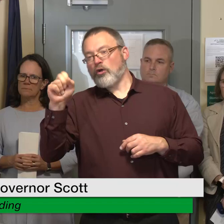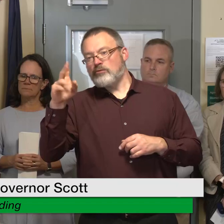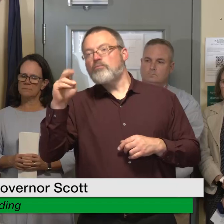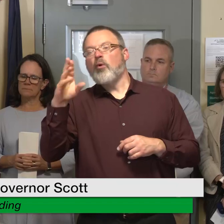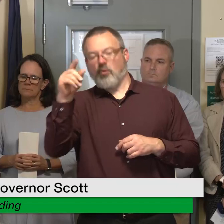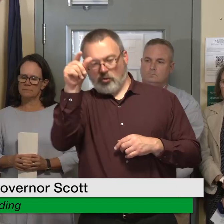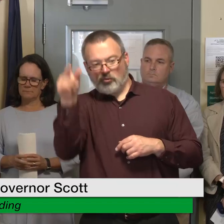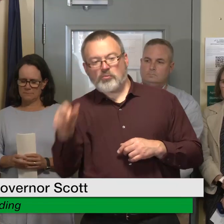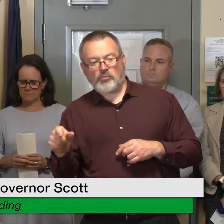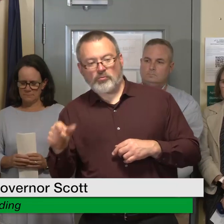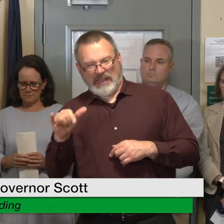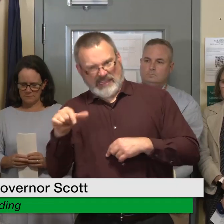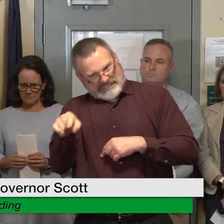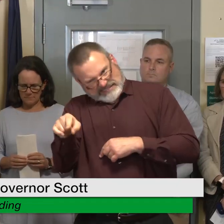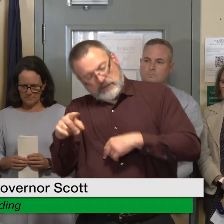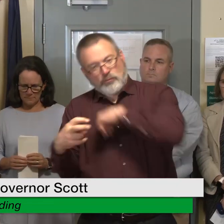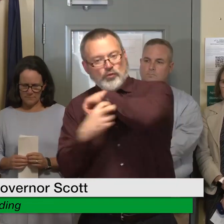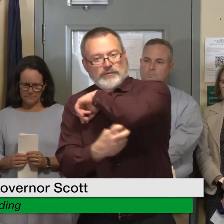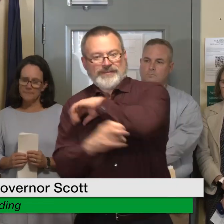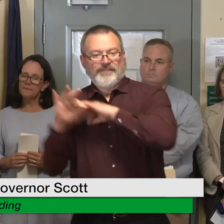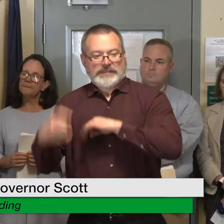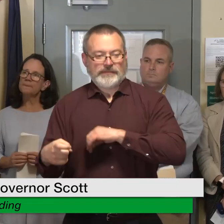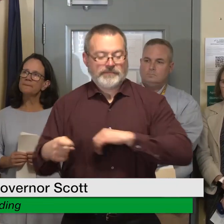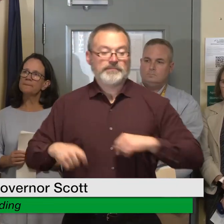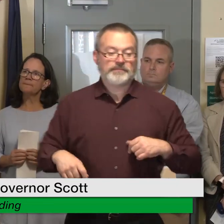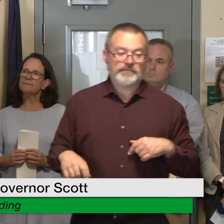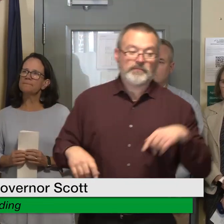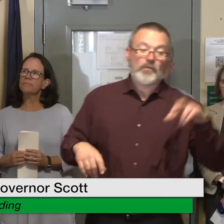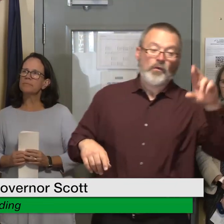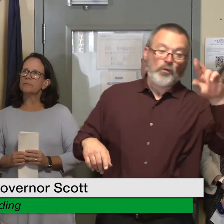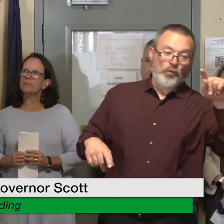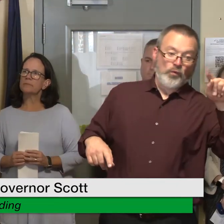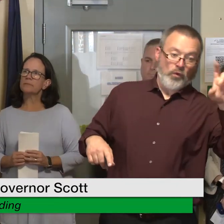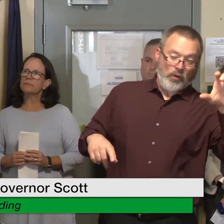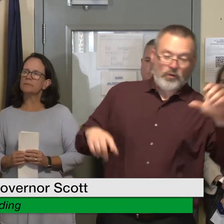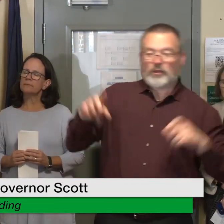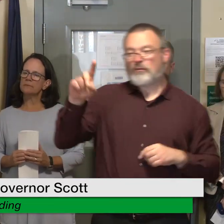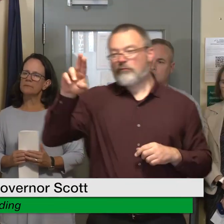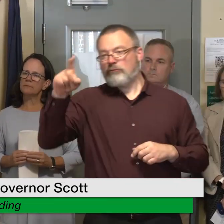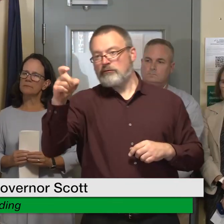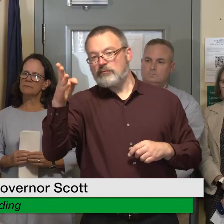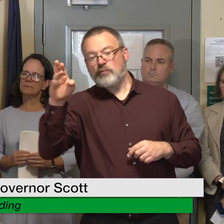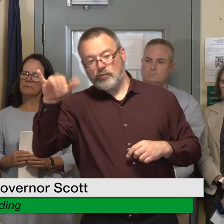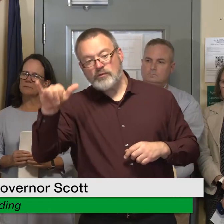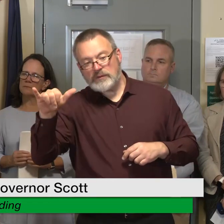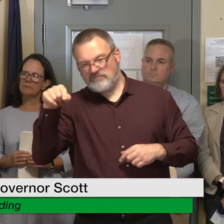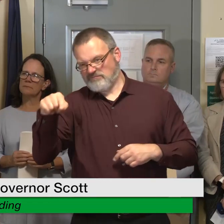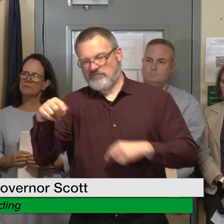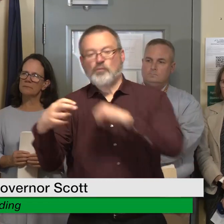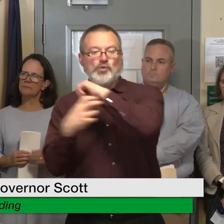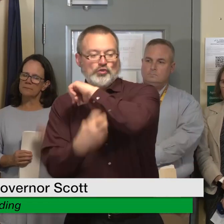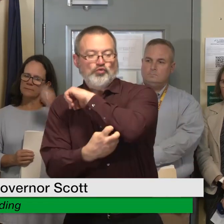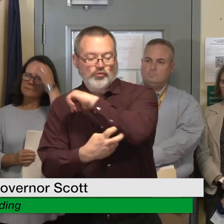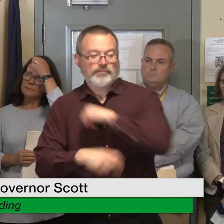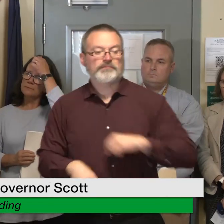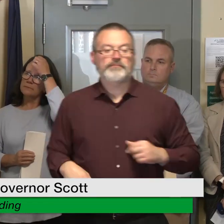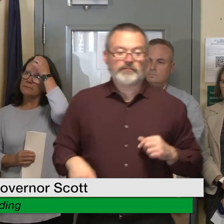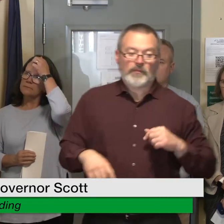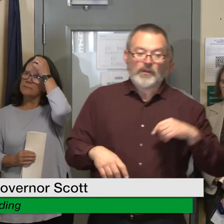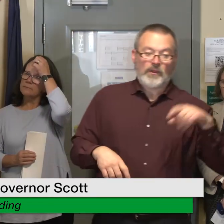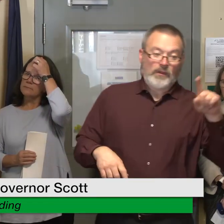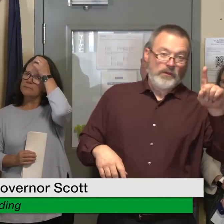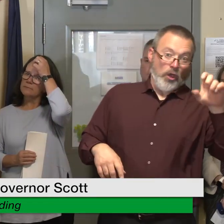bridge. Route 100 in Duxbury, which is a bridge. Route